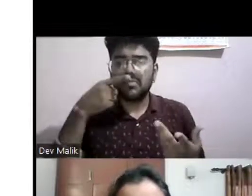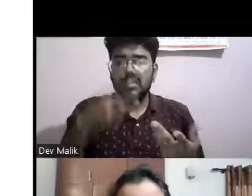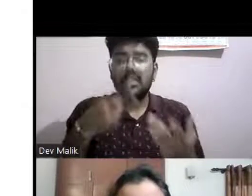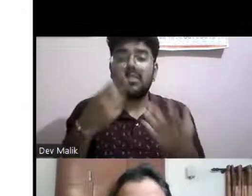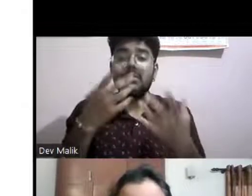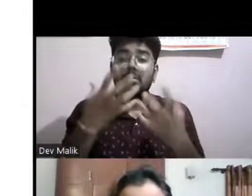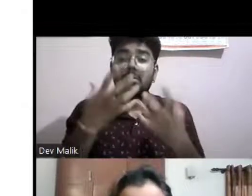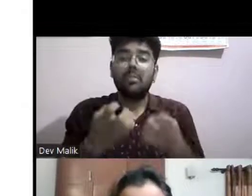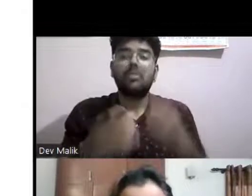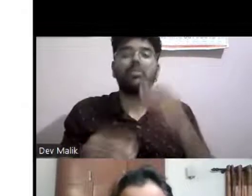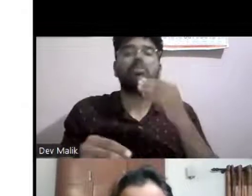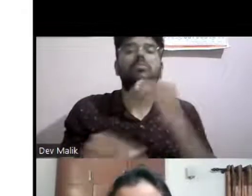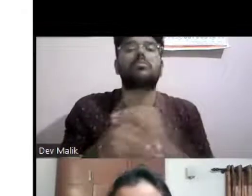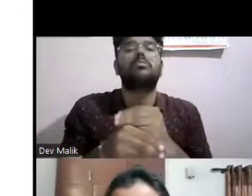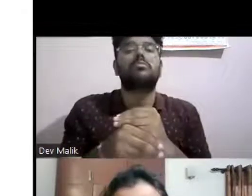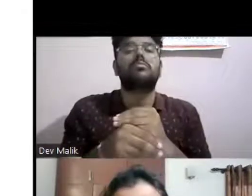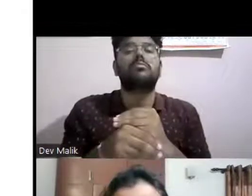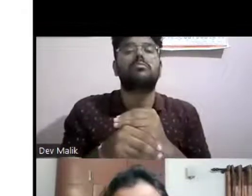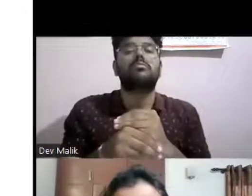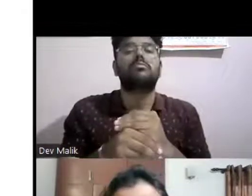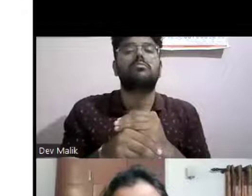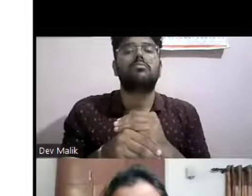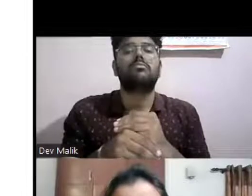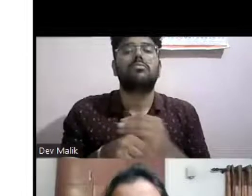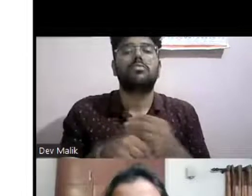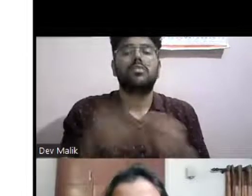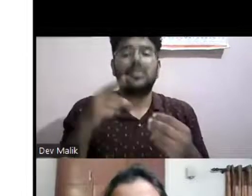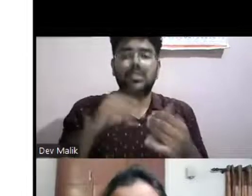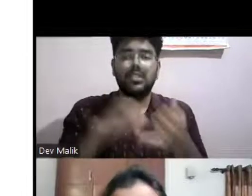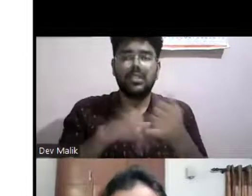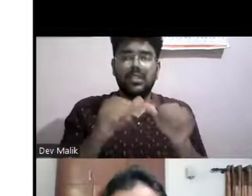at. When Sanjay Leela Bhansali is creating